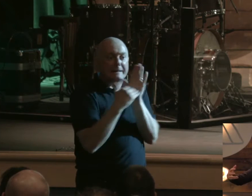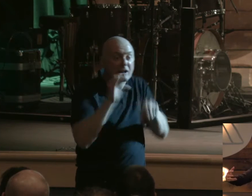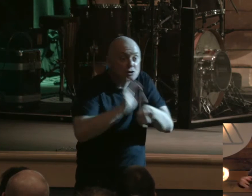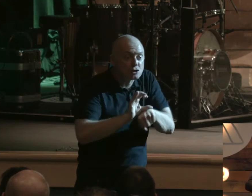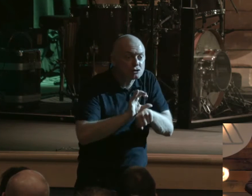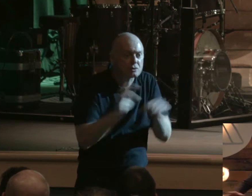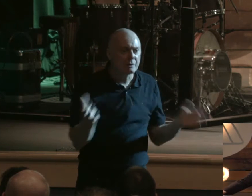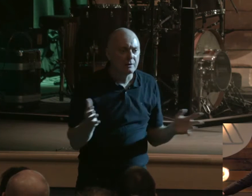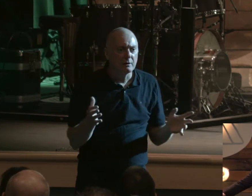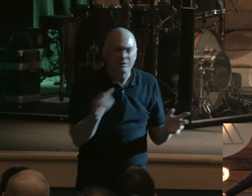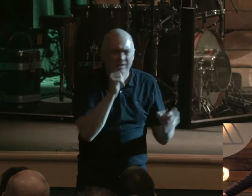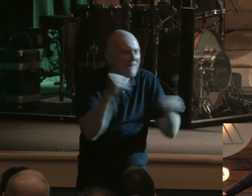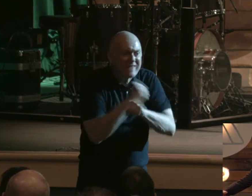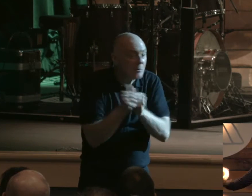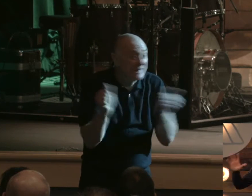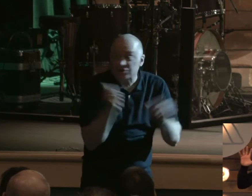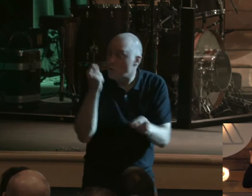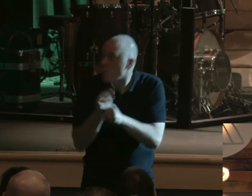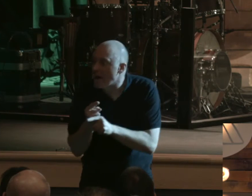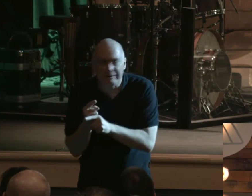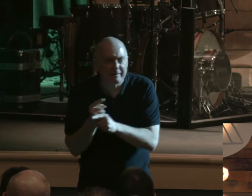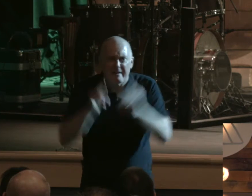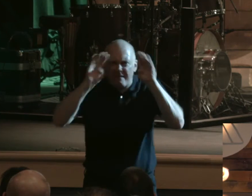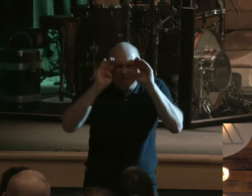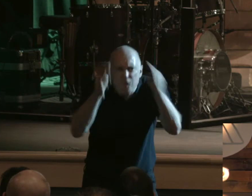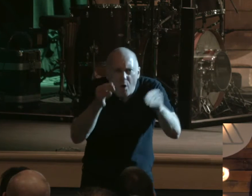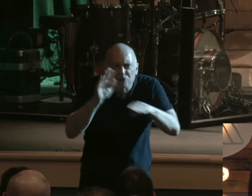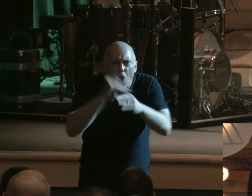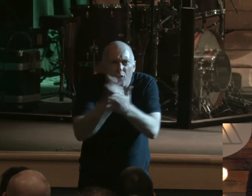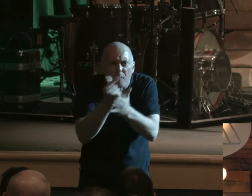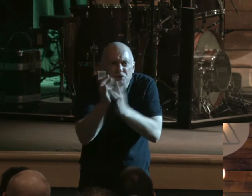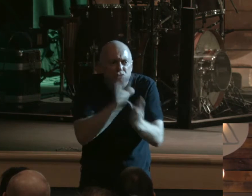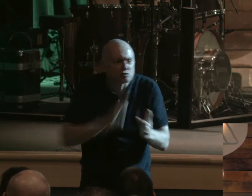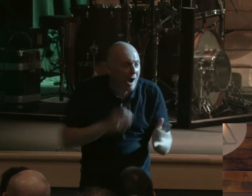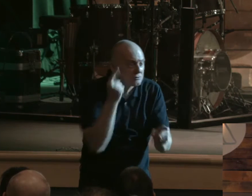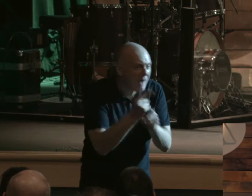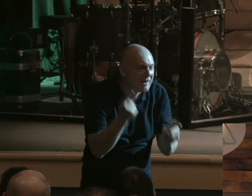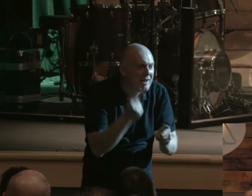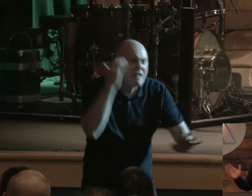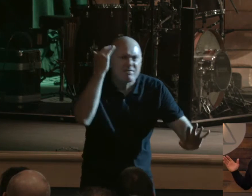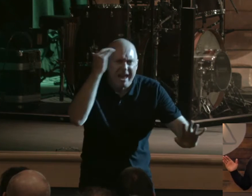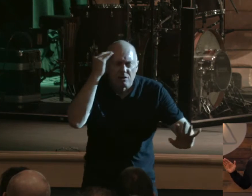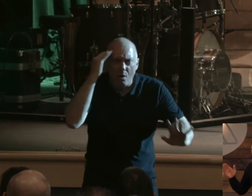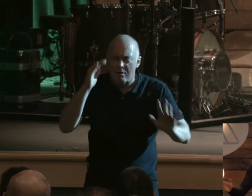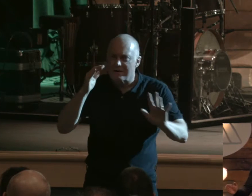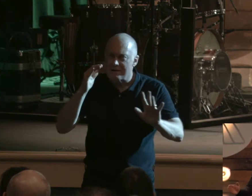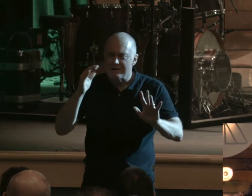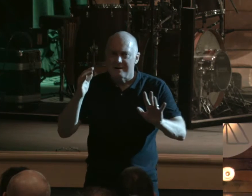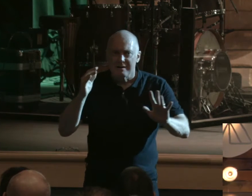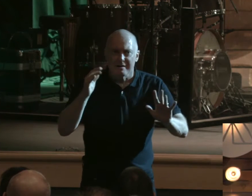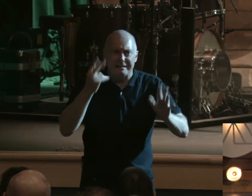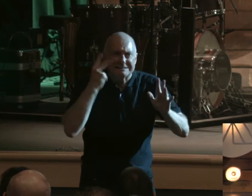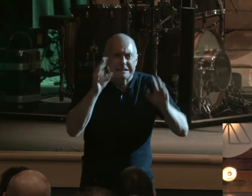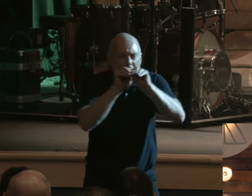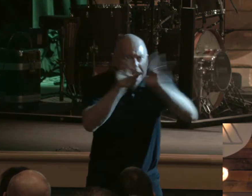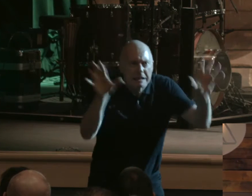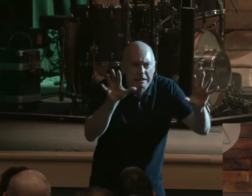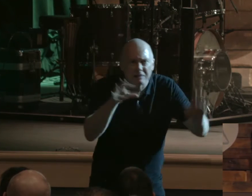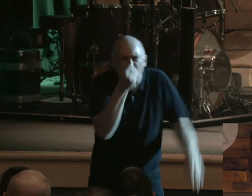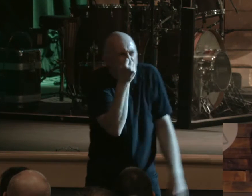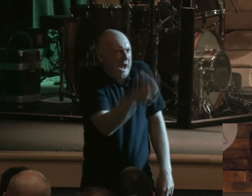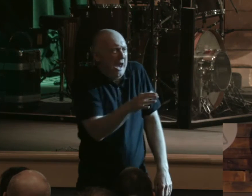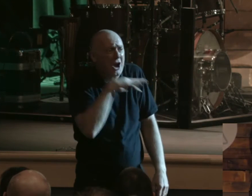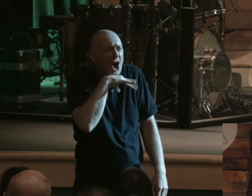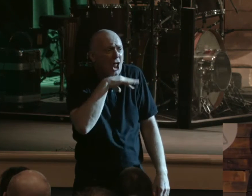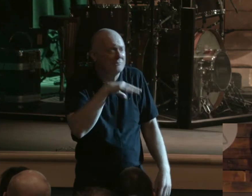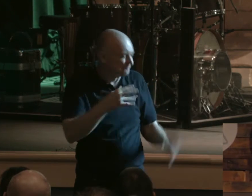it's so there, they're not fighting with one another. They're focused on the gospel of Jesus Christ. They know their mission. They can see so clearly. Man, they don't care about the